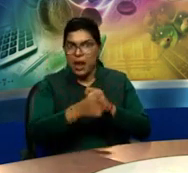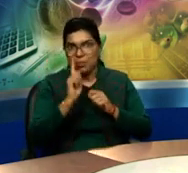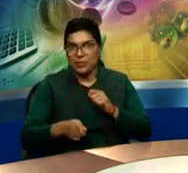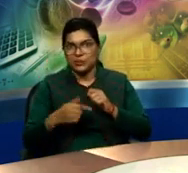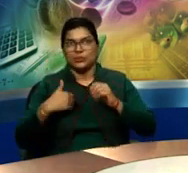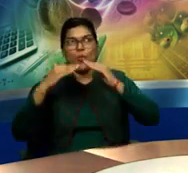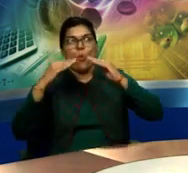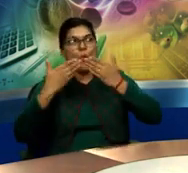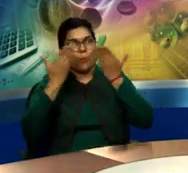and we know that